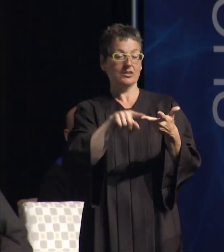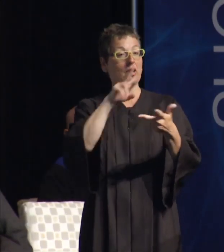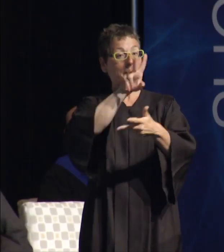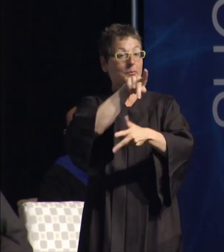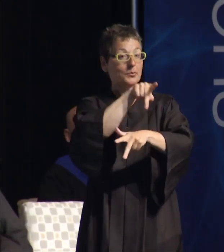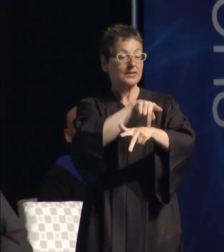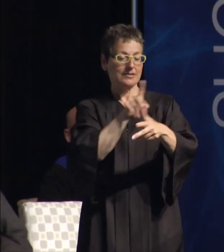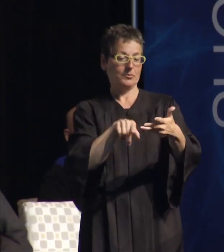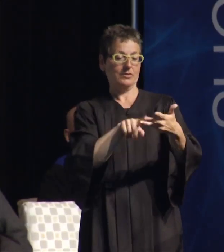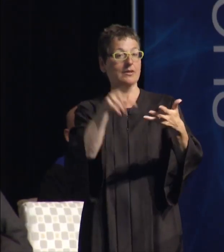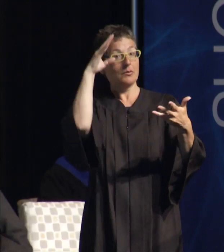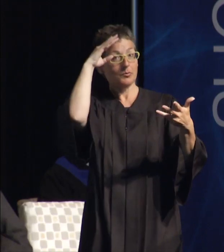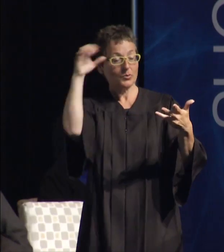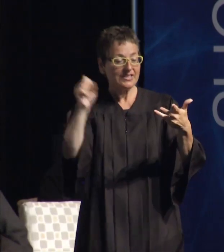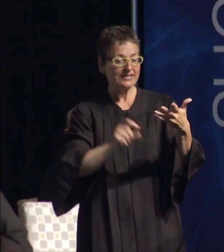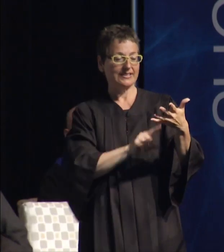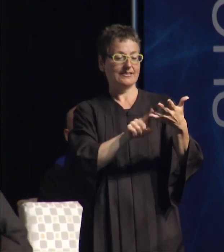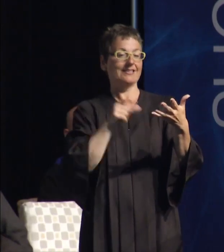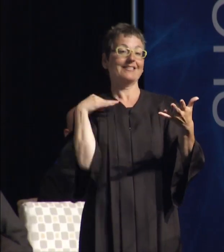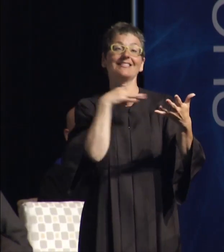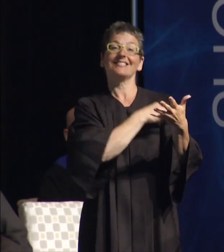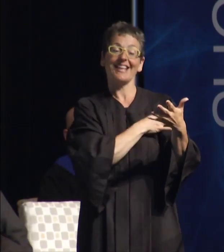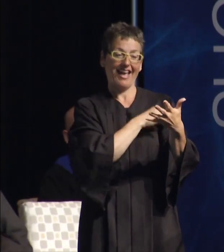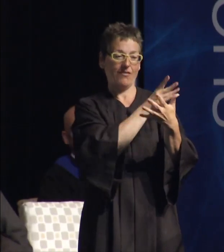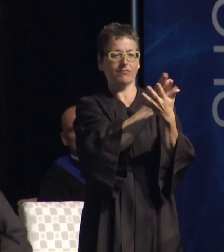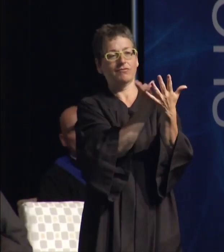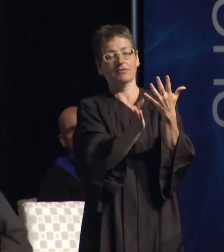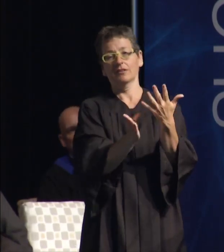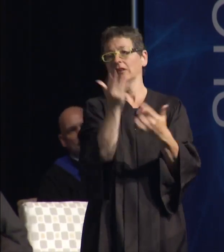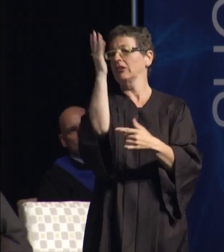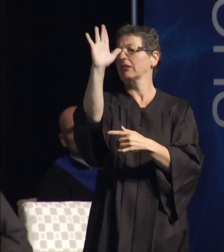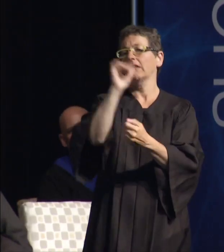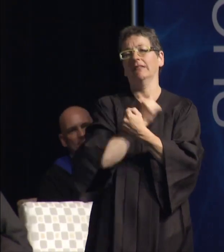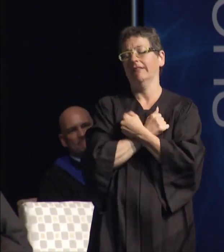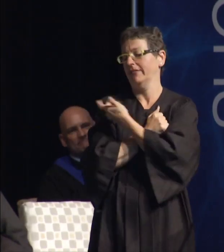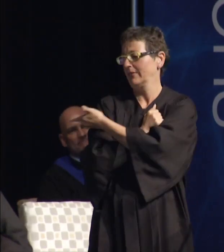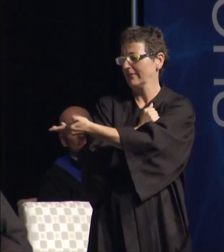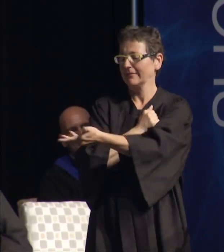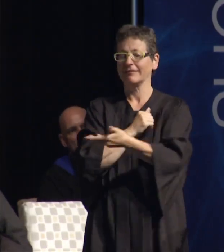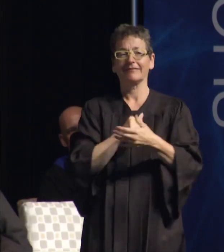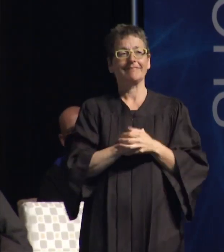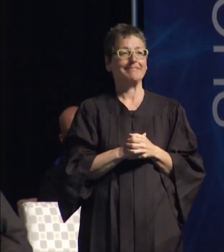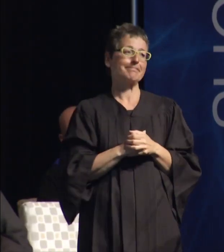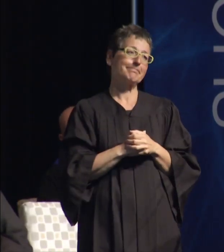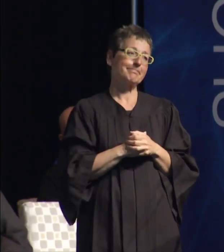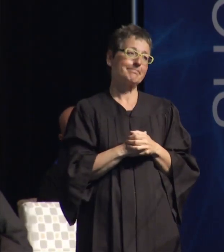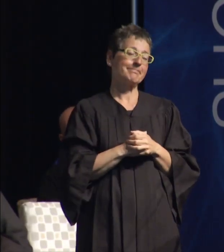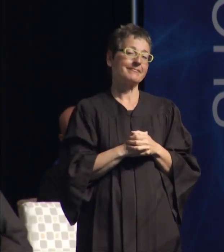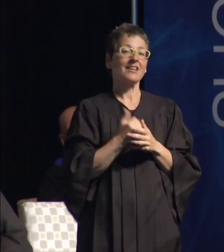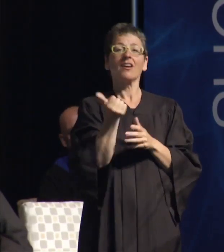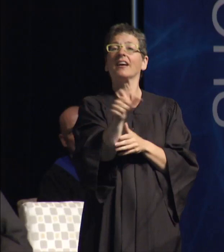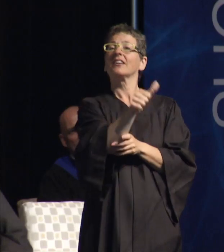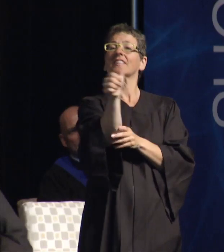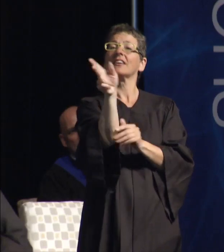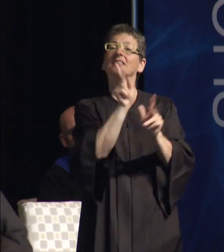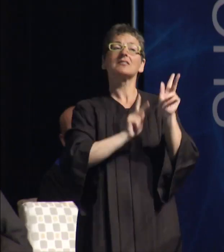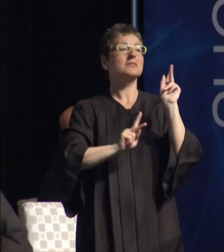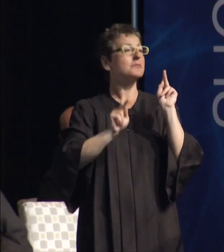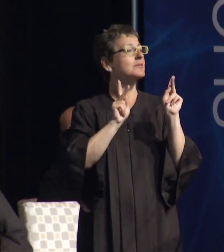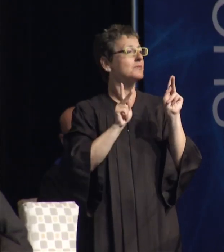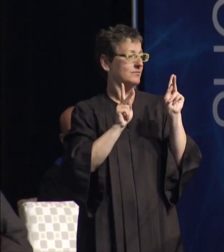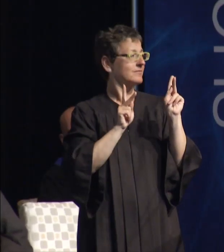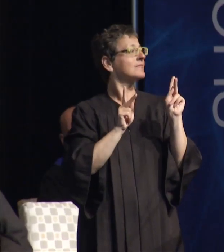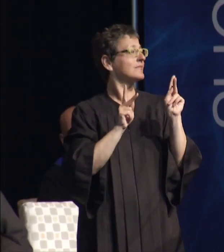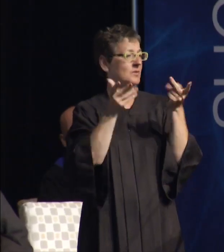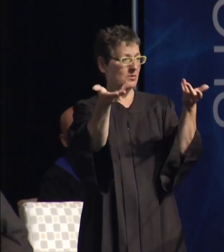our president, and our faculty. God love yous. And all other distinguished guests. And I take